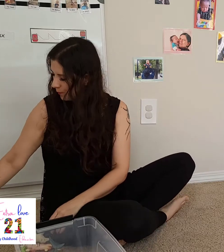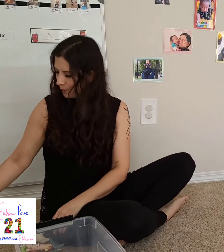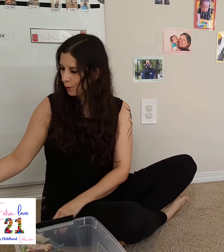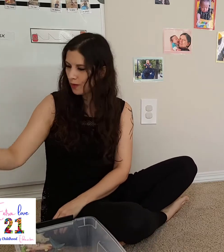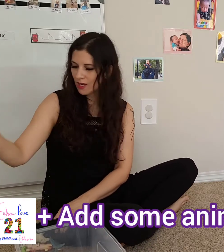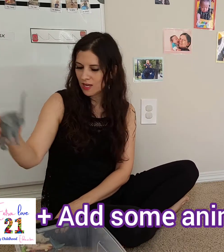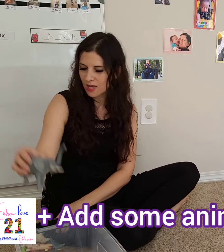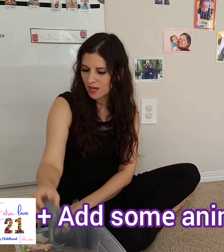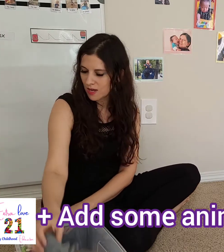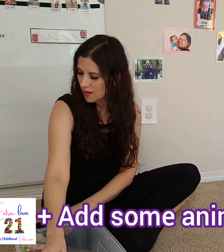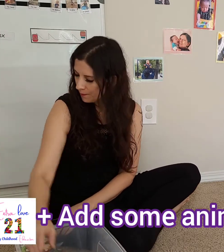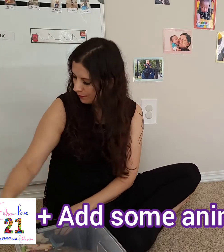Wee.